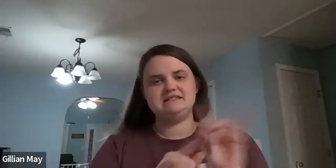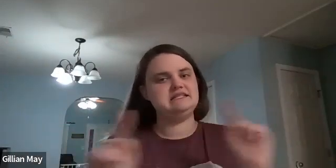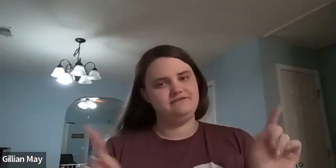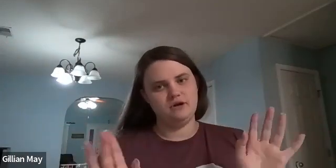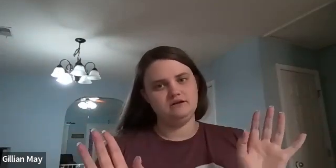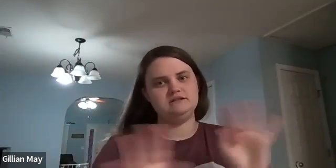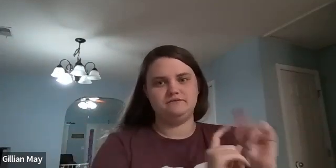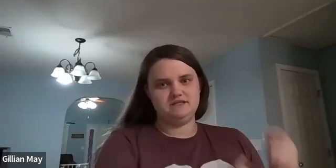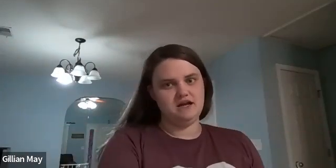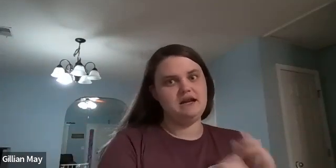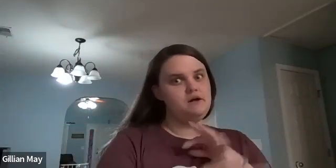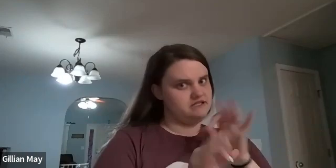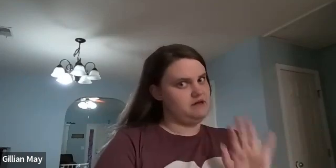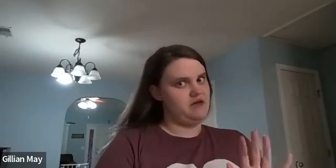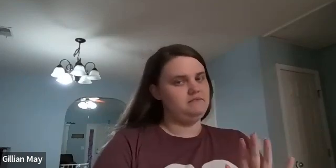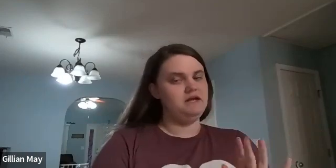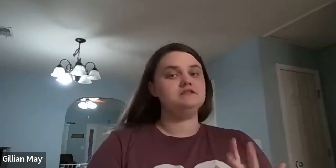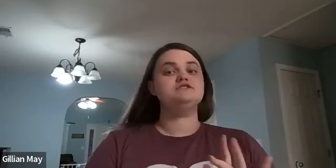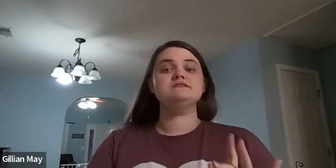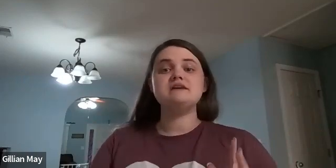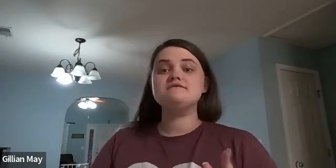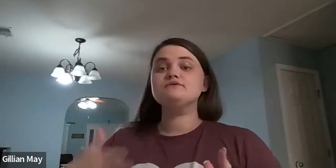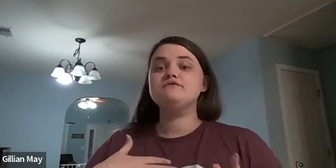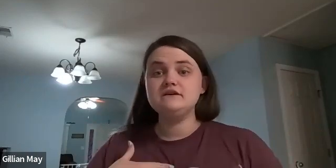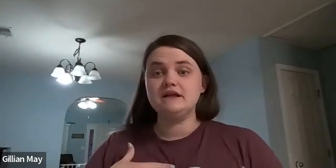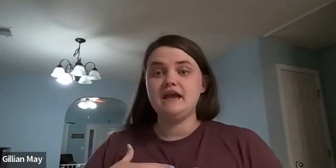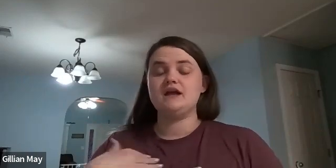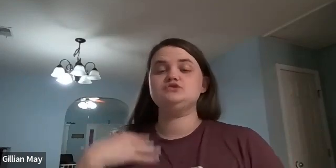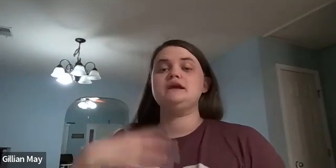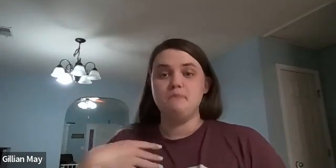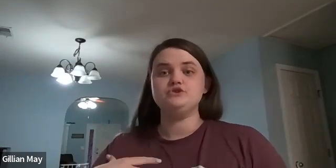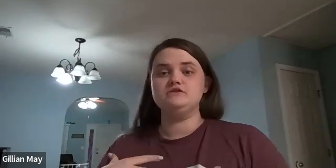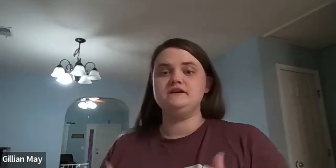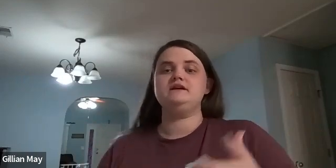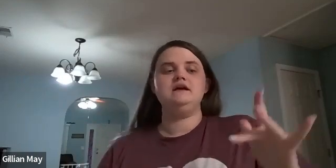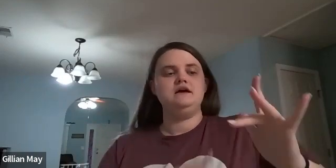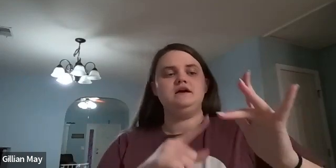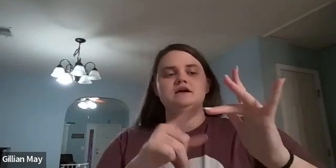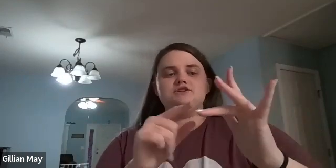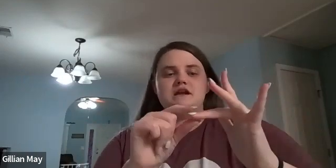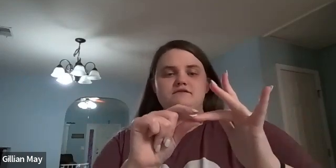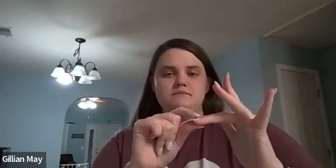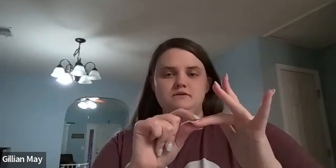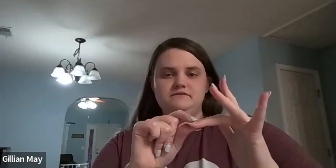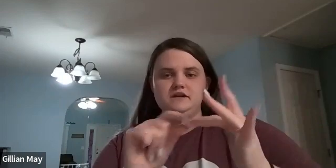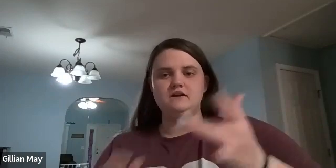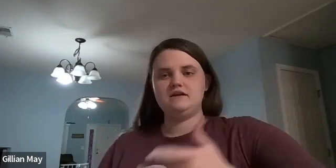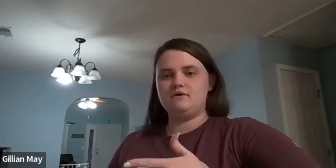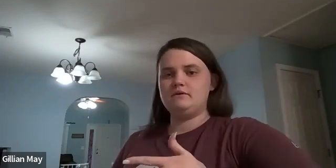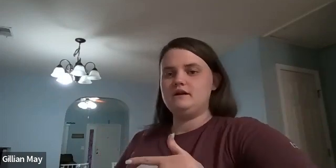a different sign. And I'll explain that in a minute. So the sign for feeling, actual like emotional feeling, is you're gonna have your middle finger kind of forward